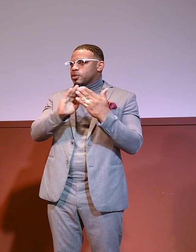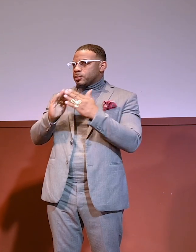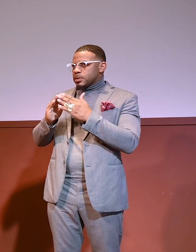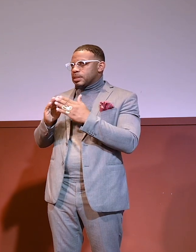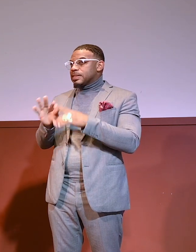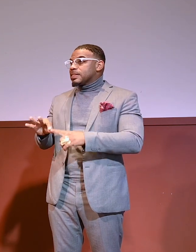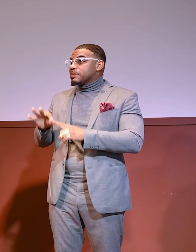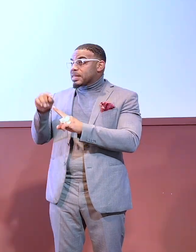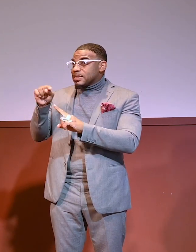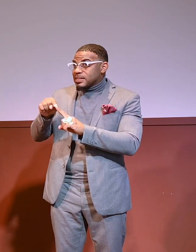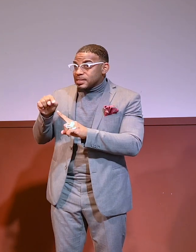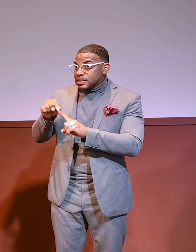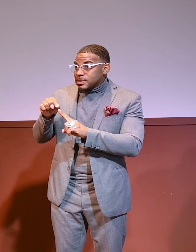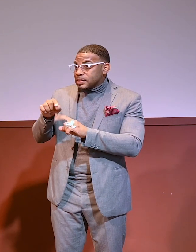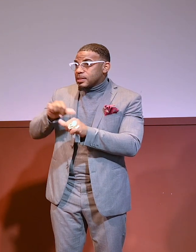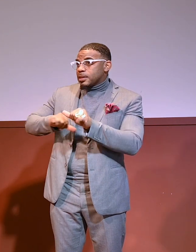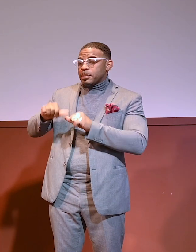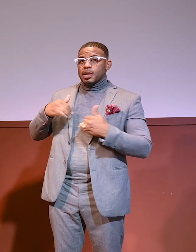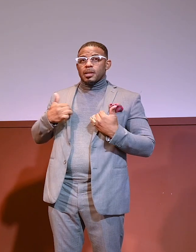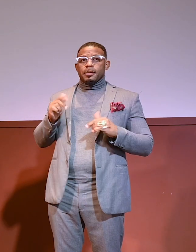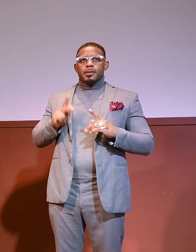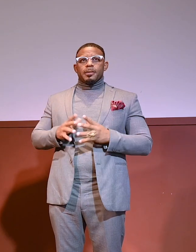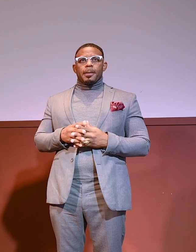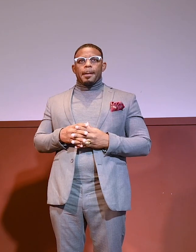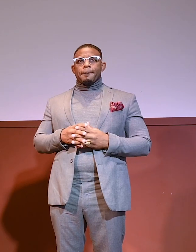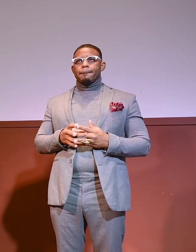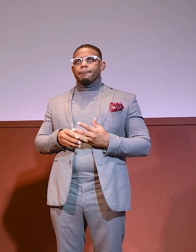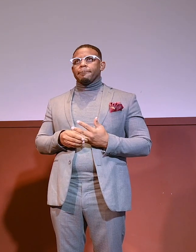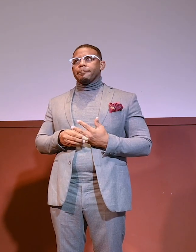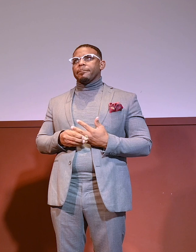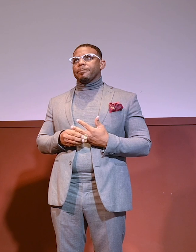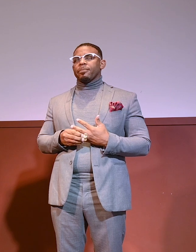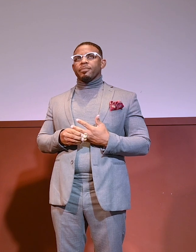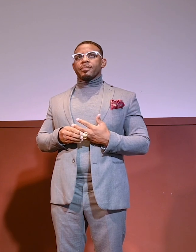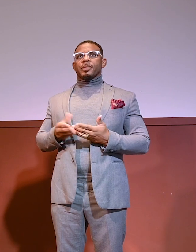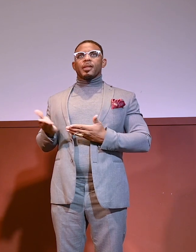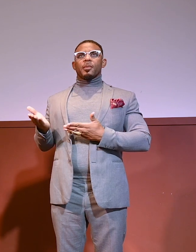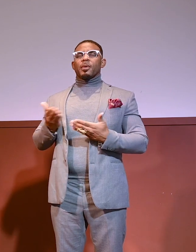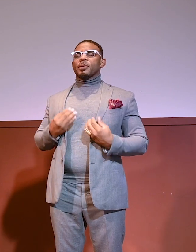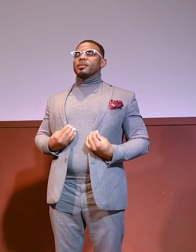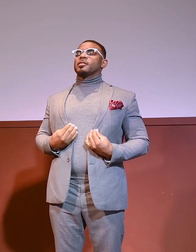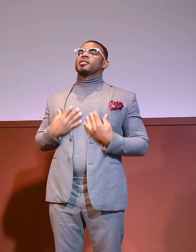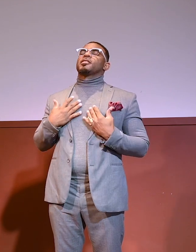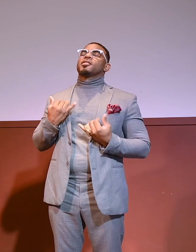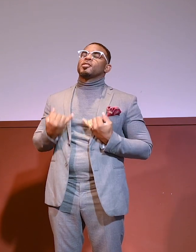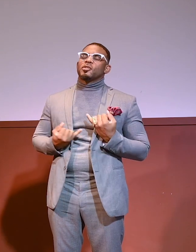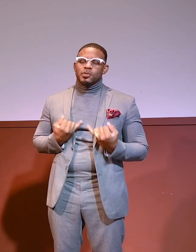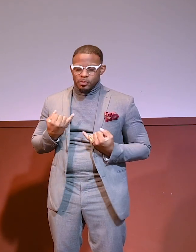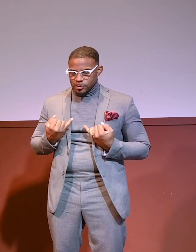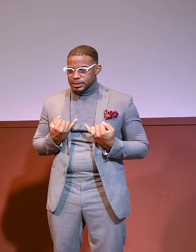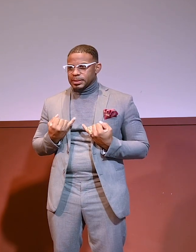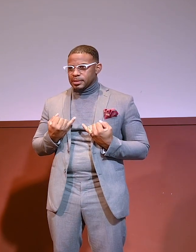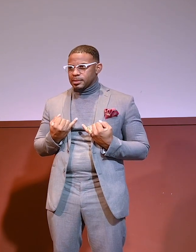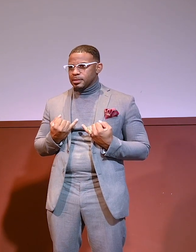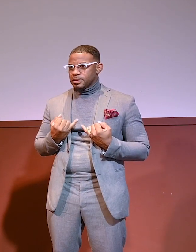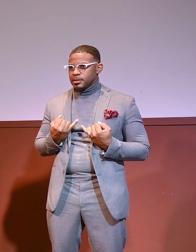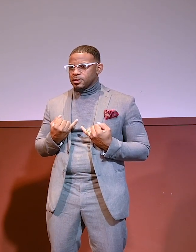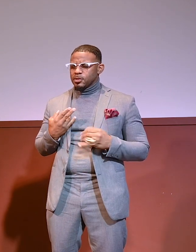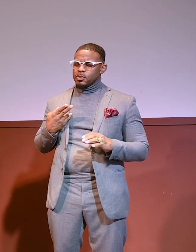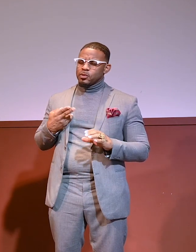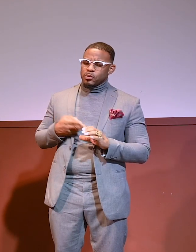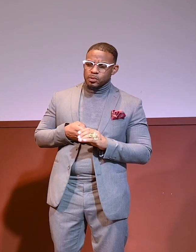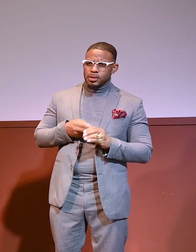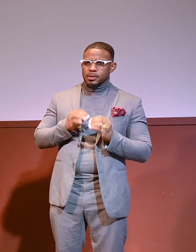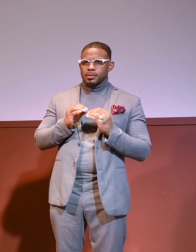community, especially among our young people. It brings me such joy to join